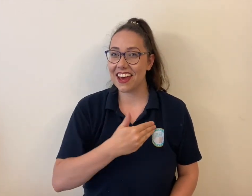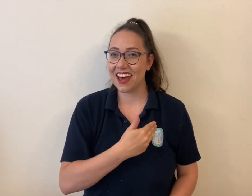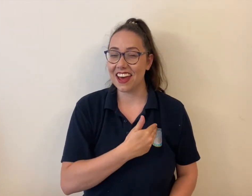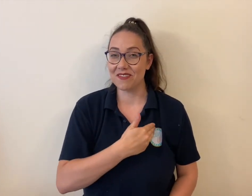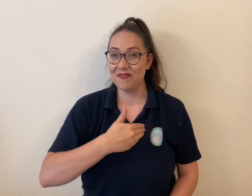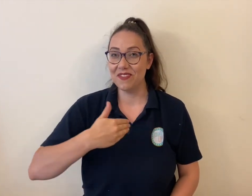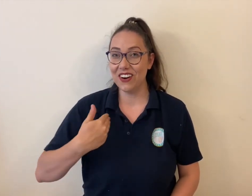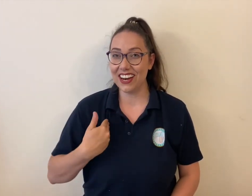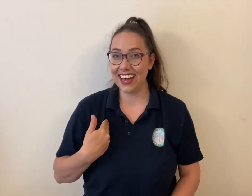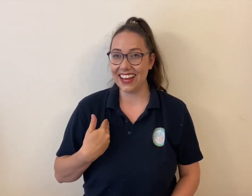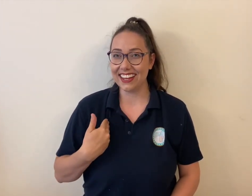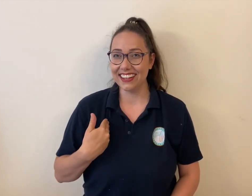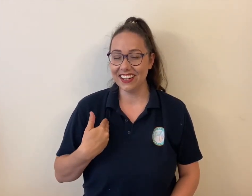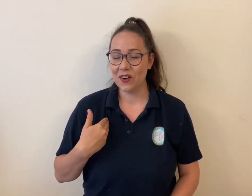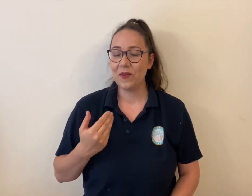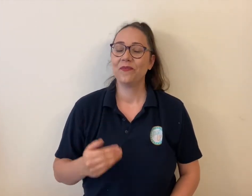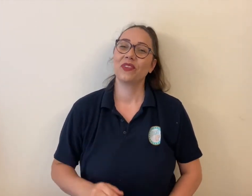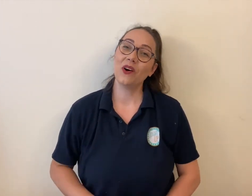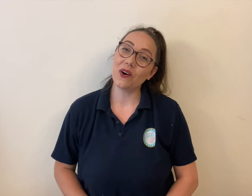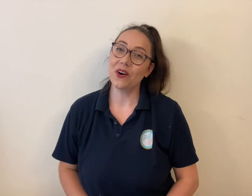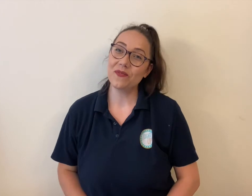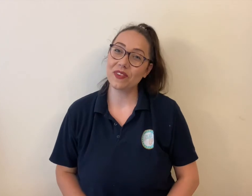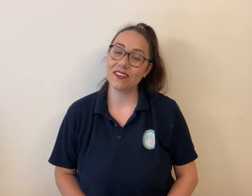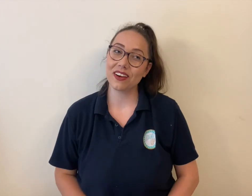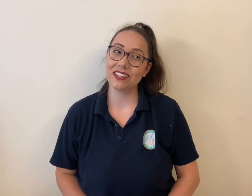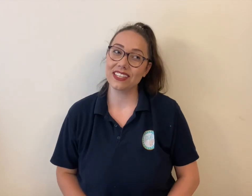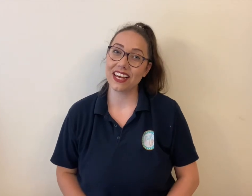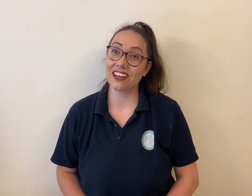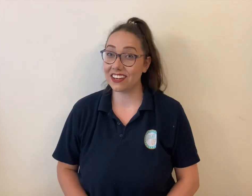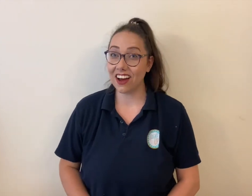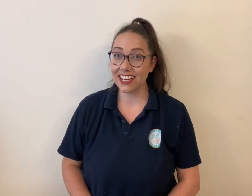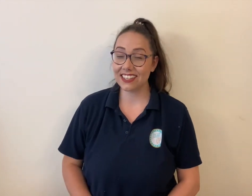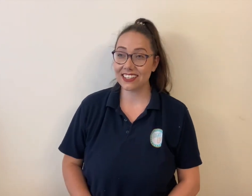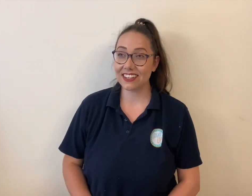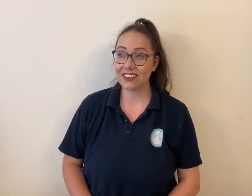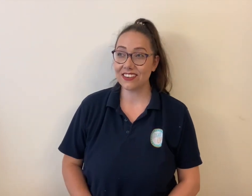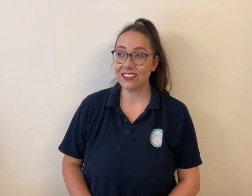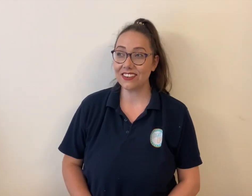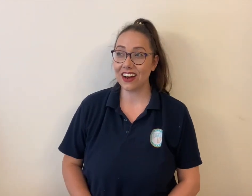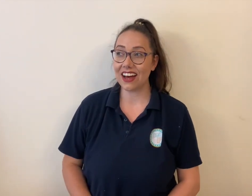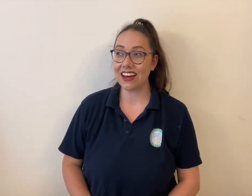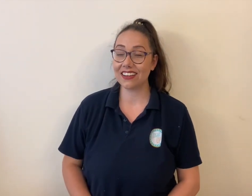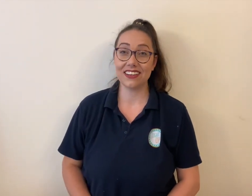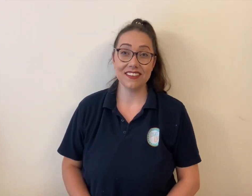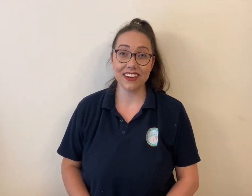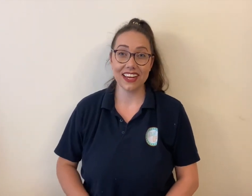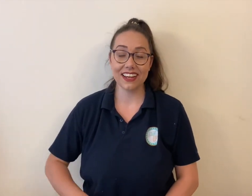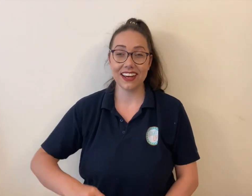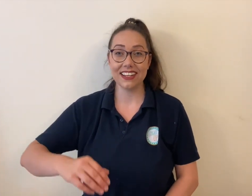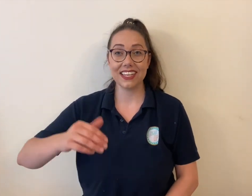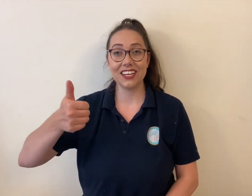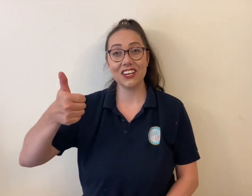Good morning. Or if I was to say good night or good evening, I'd say